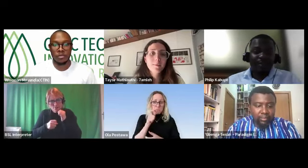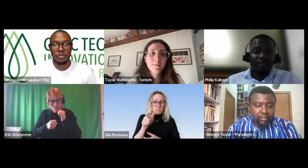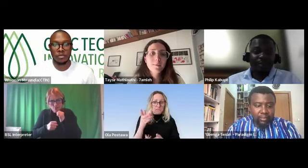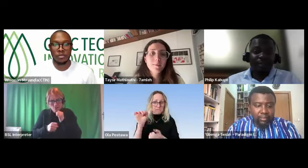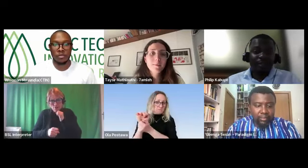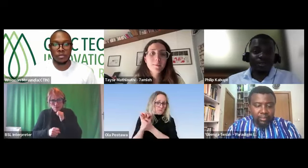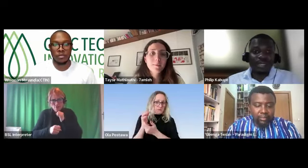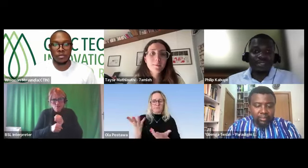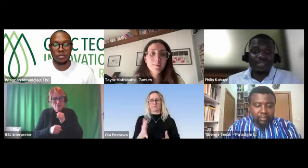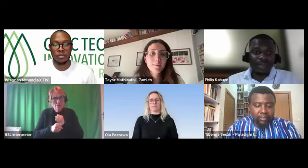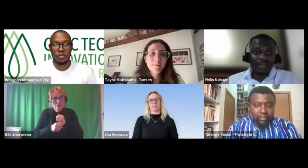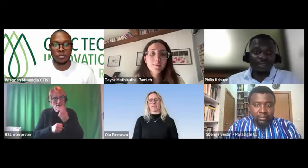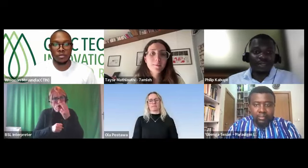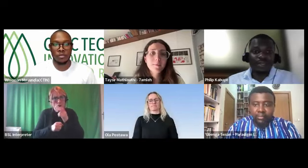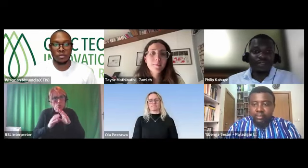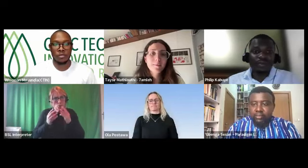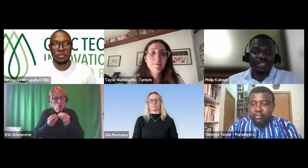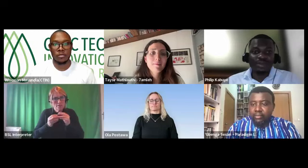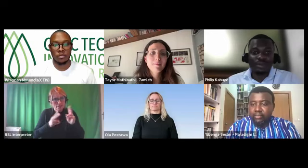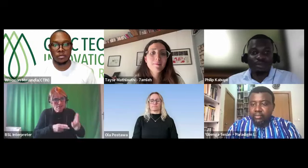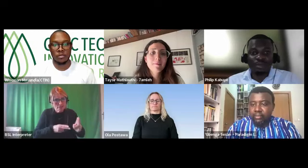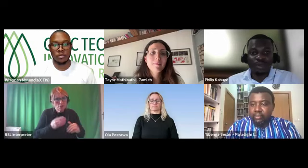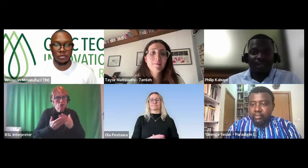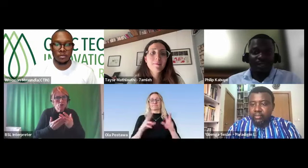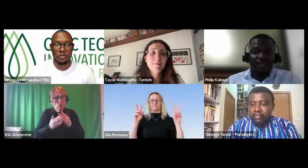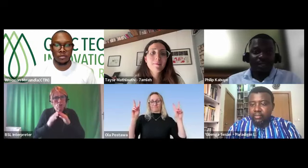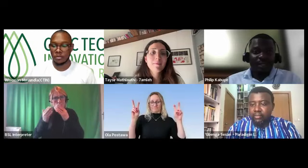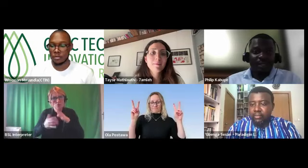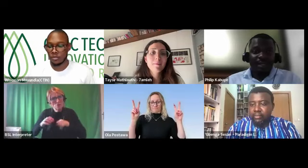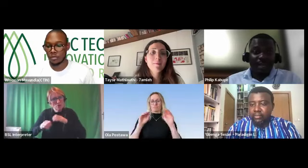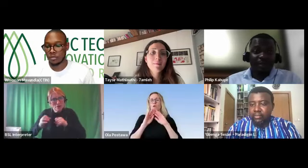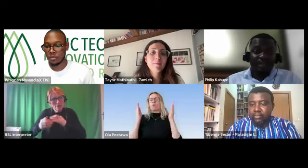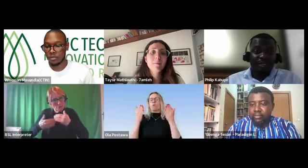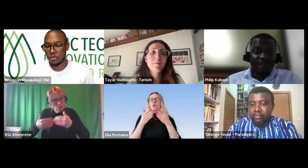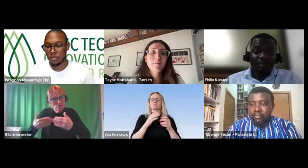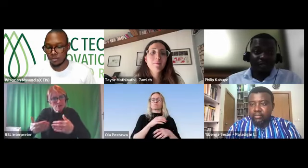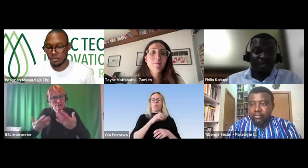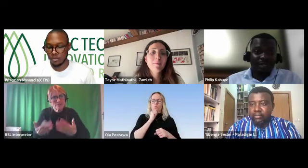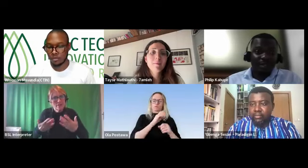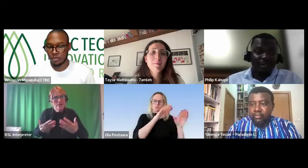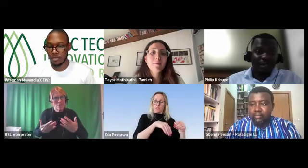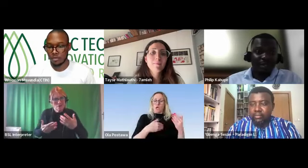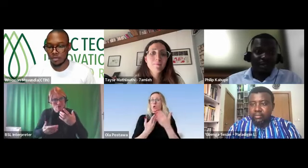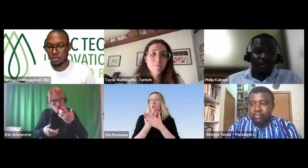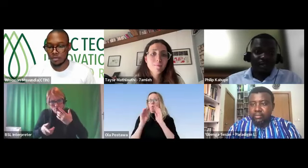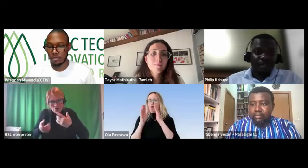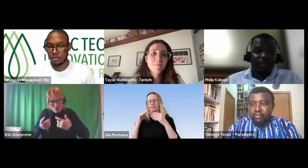says the old world is dying and the new world struggles to be born, and now is the time for